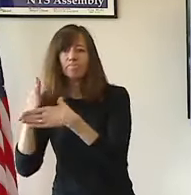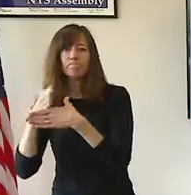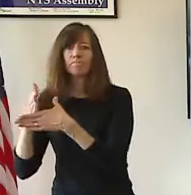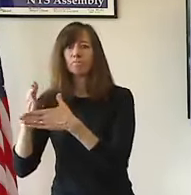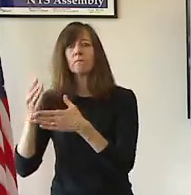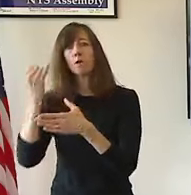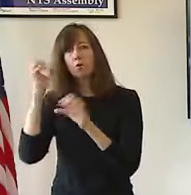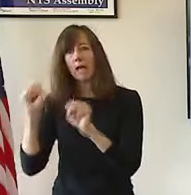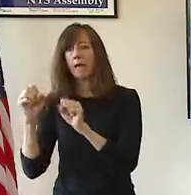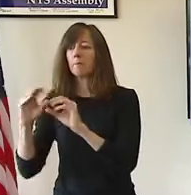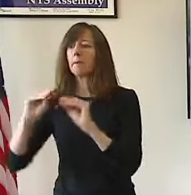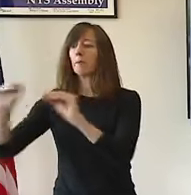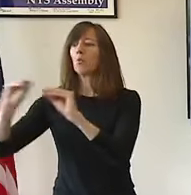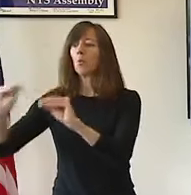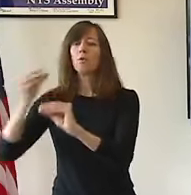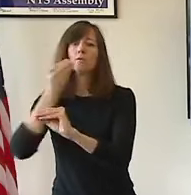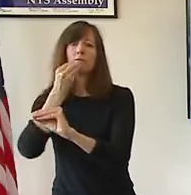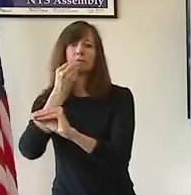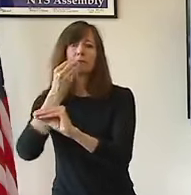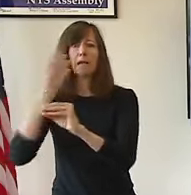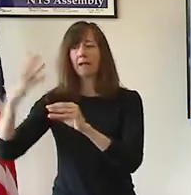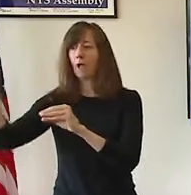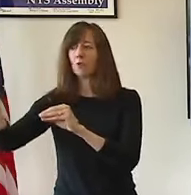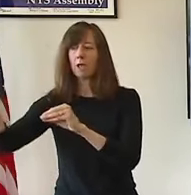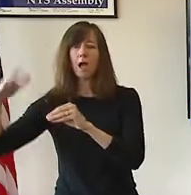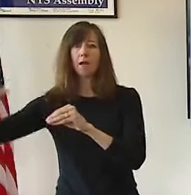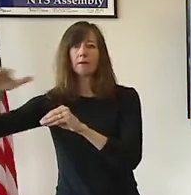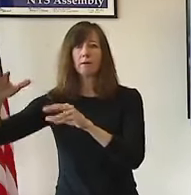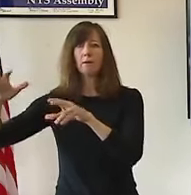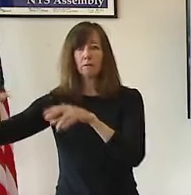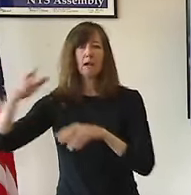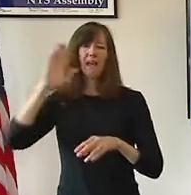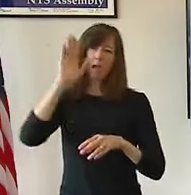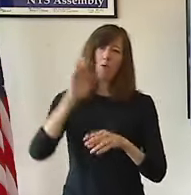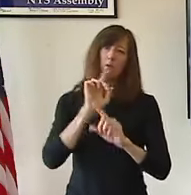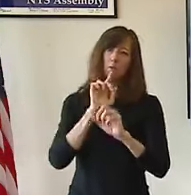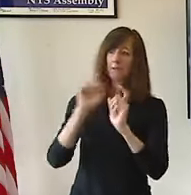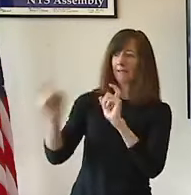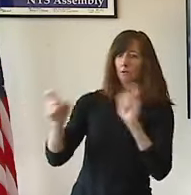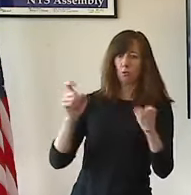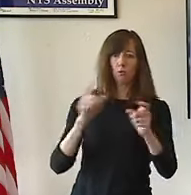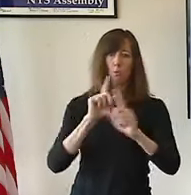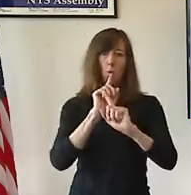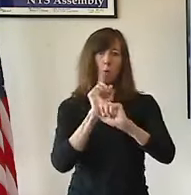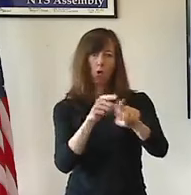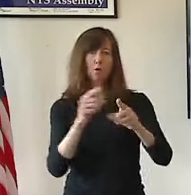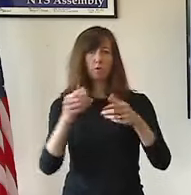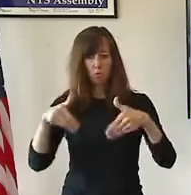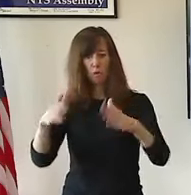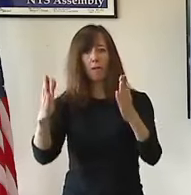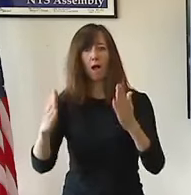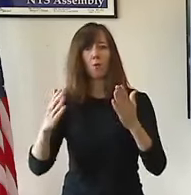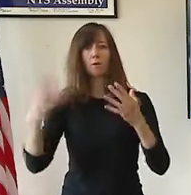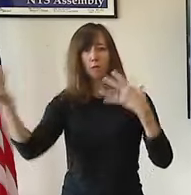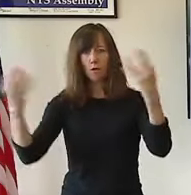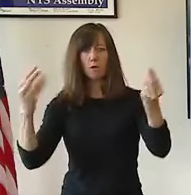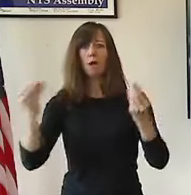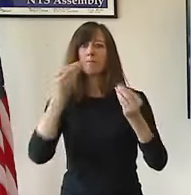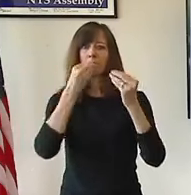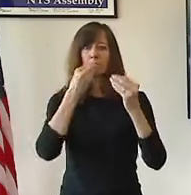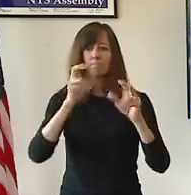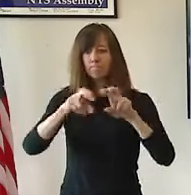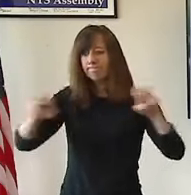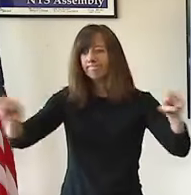dining area that's being created, and I will have an executive order that allows that to happen. And we're just trying our best to take advantage